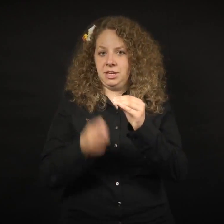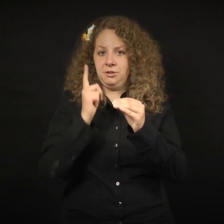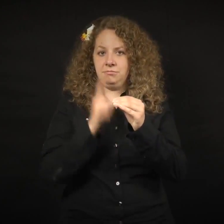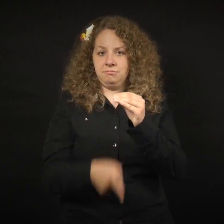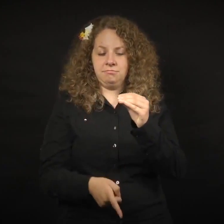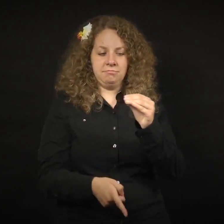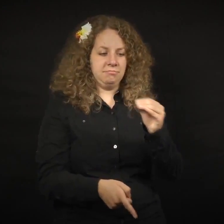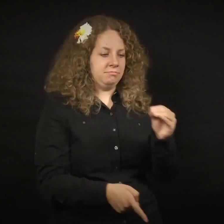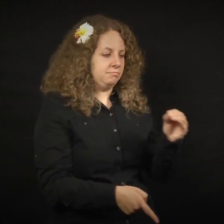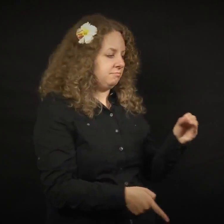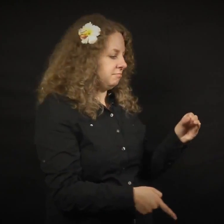Tomato.